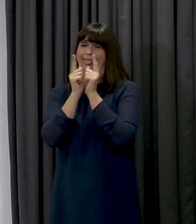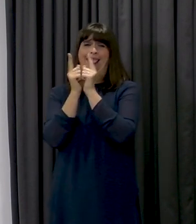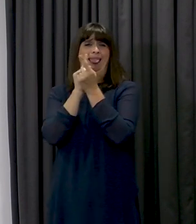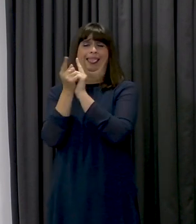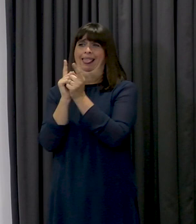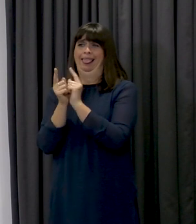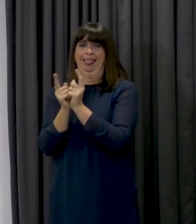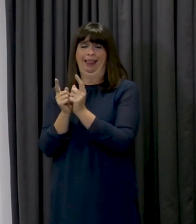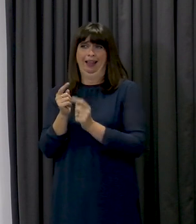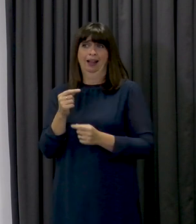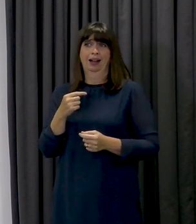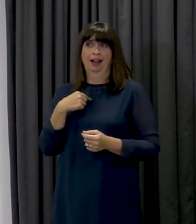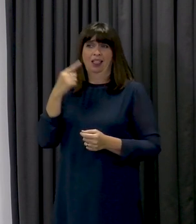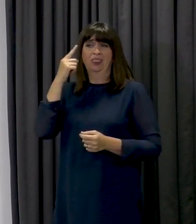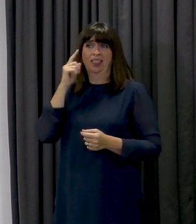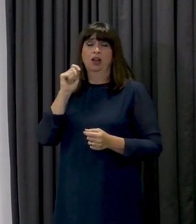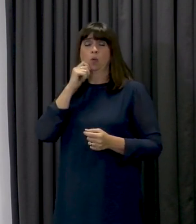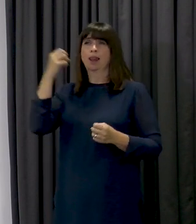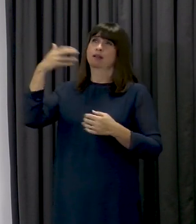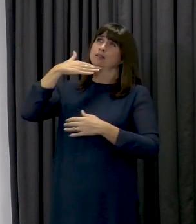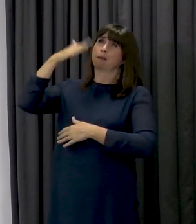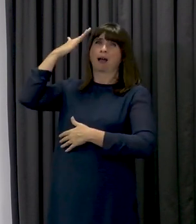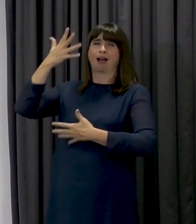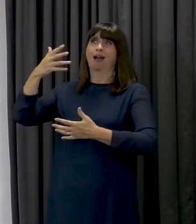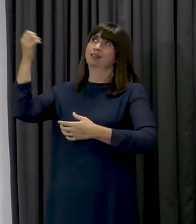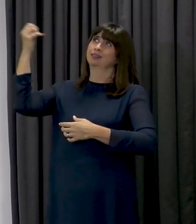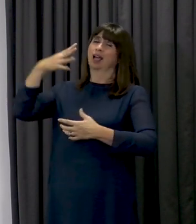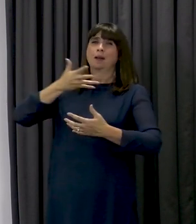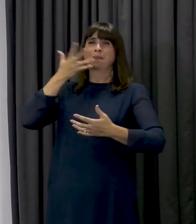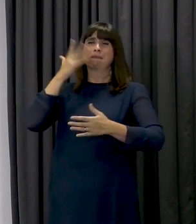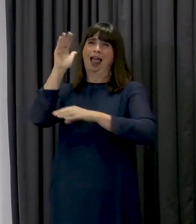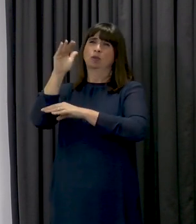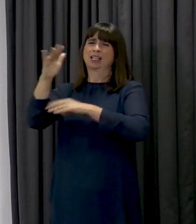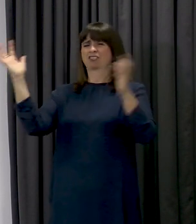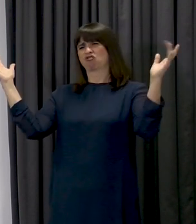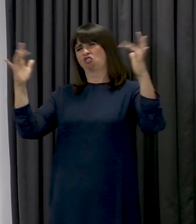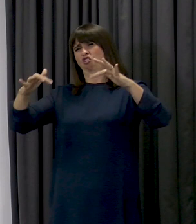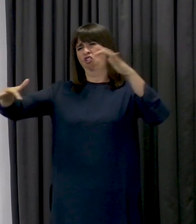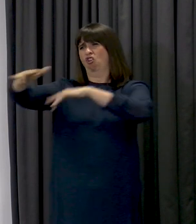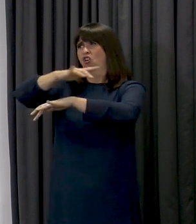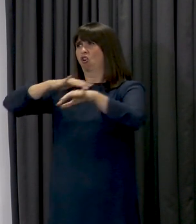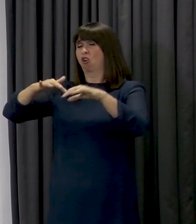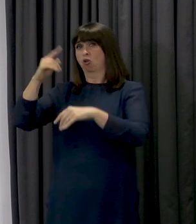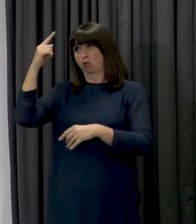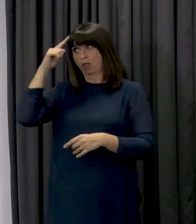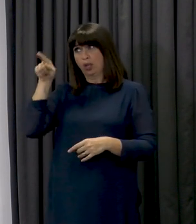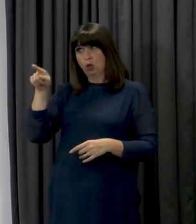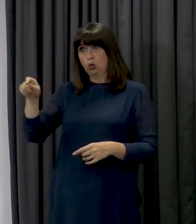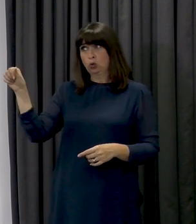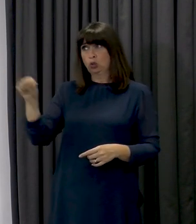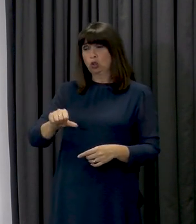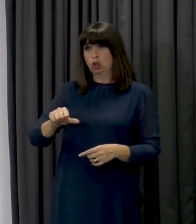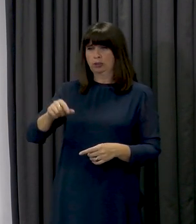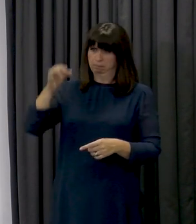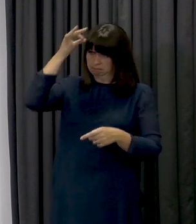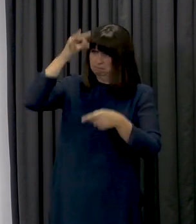probably expect some large gatherings in the sunshine this evening. Should you not have acted earlier to get tough with those people?